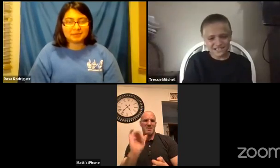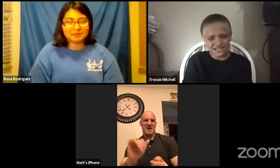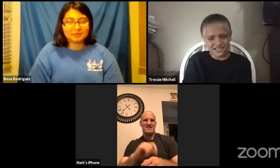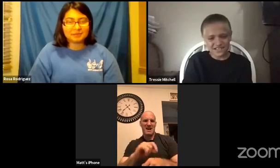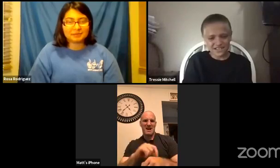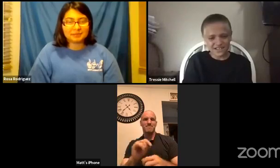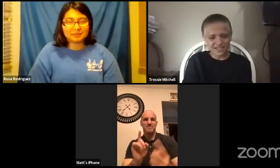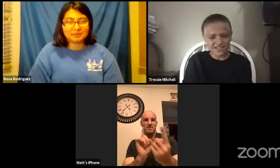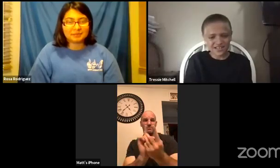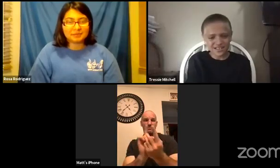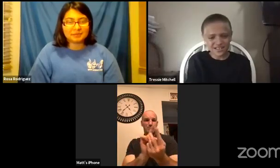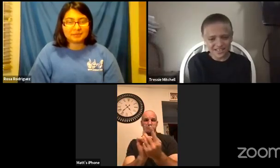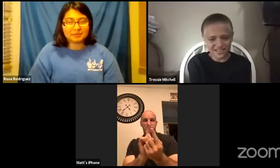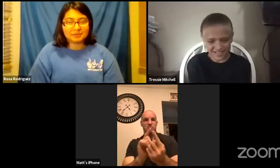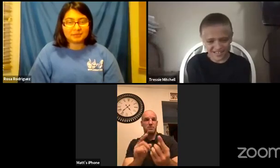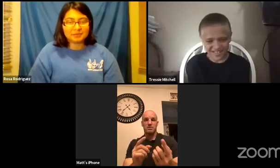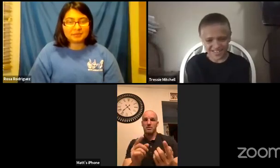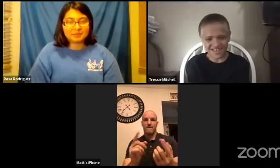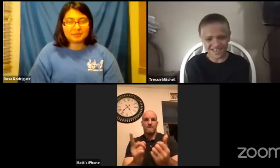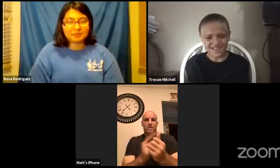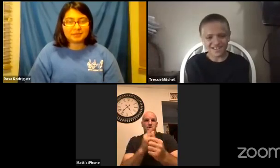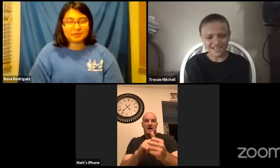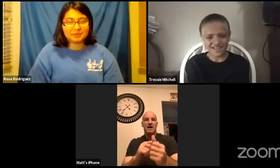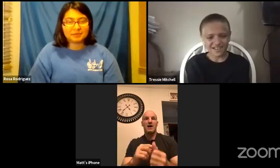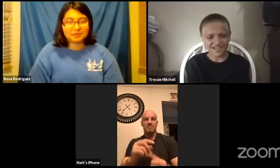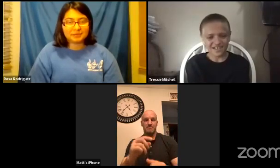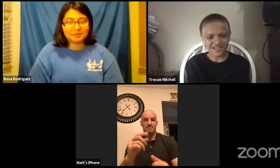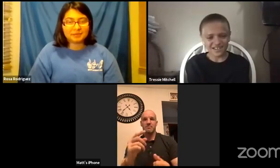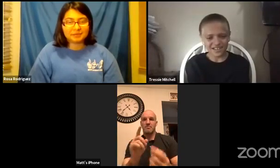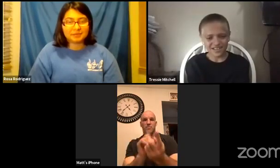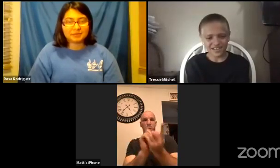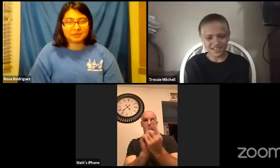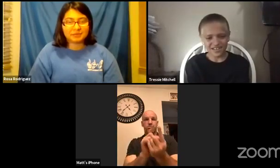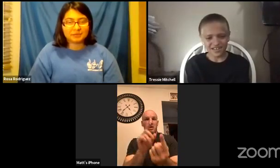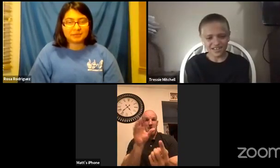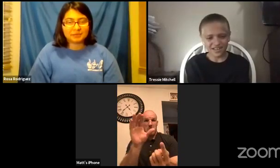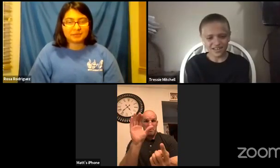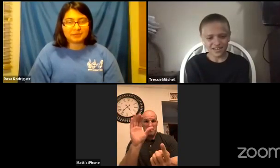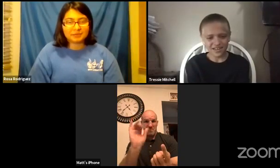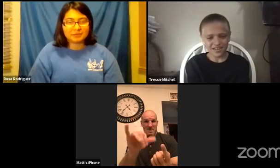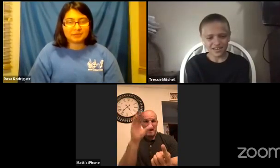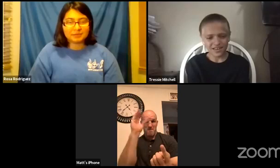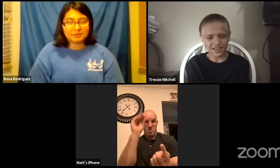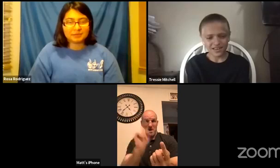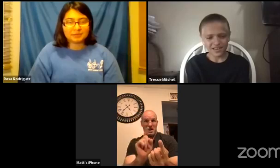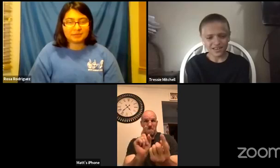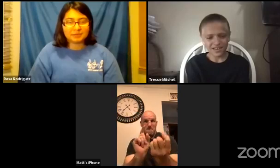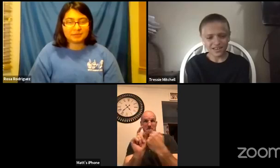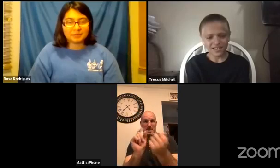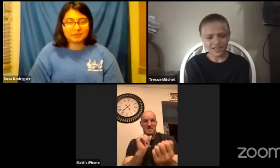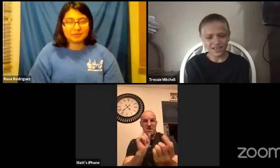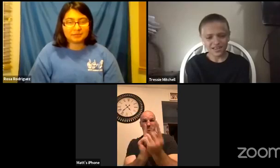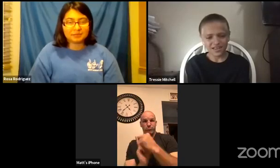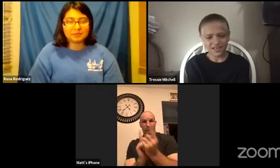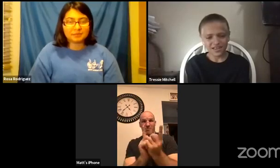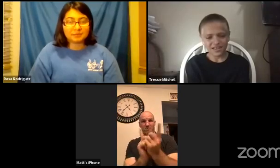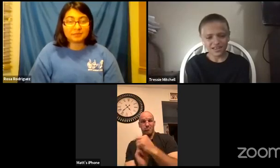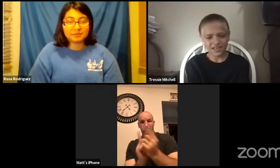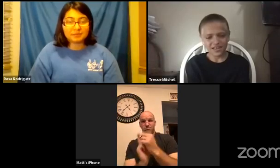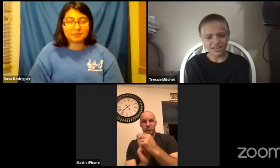was 7 at that time, and the other boy that I was facing was 7, and it was my first time on the